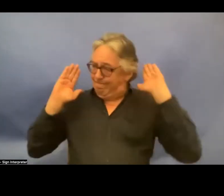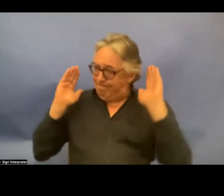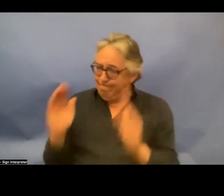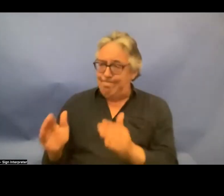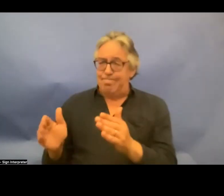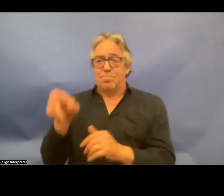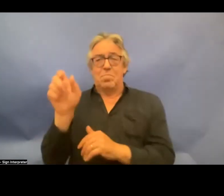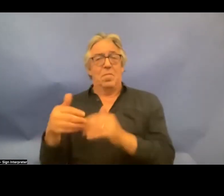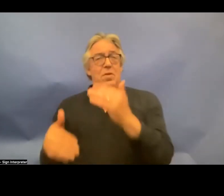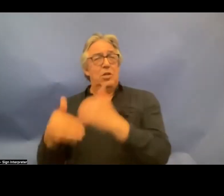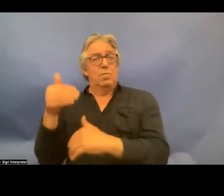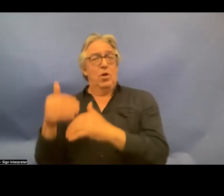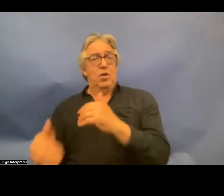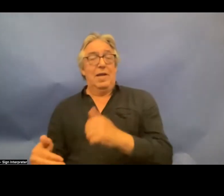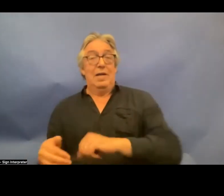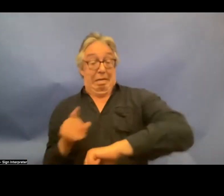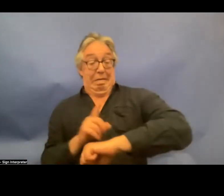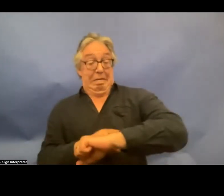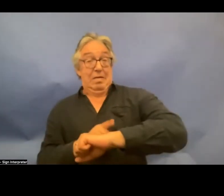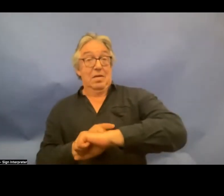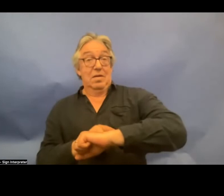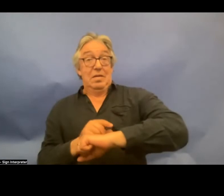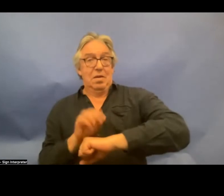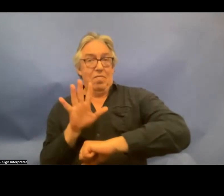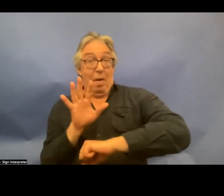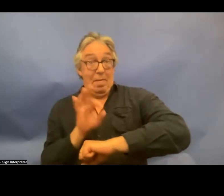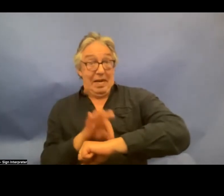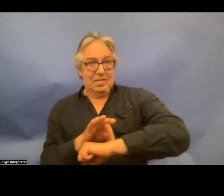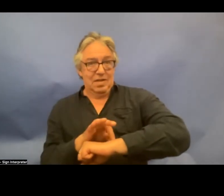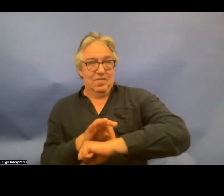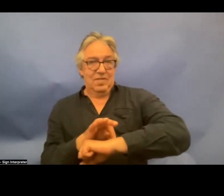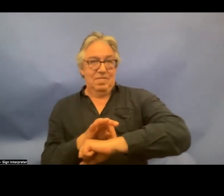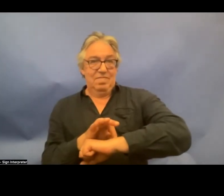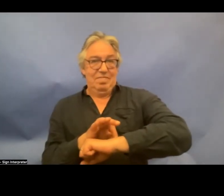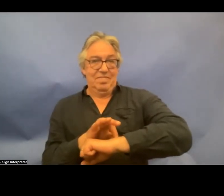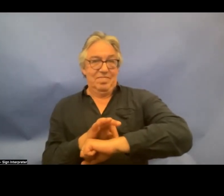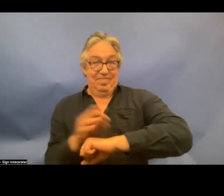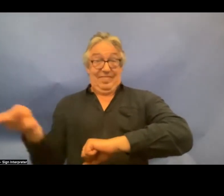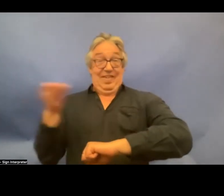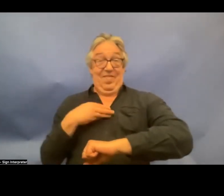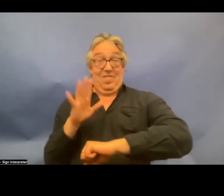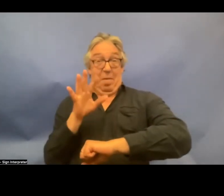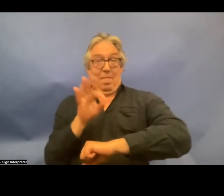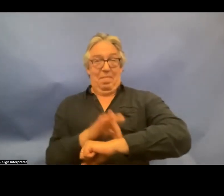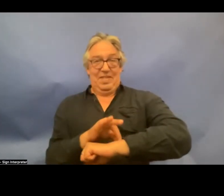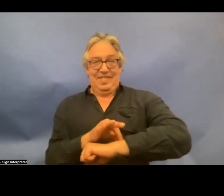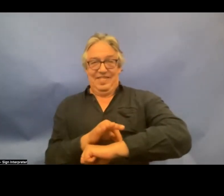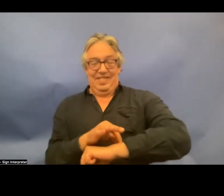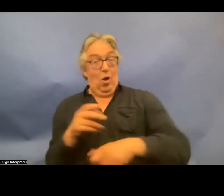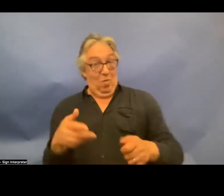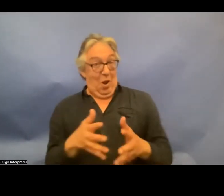I have 5 minutes of speaking time. That is more than I have normally in the parliament.